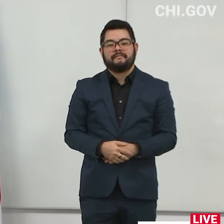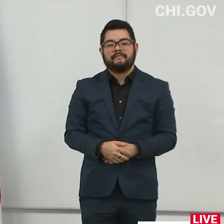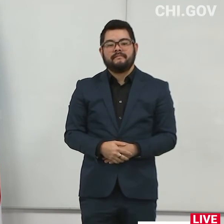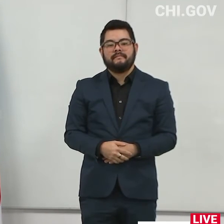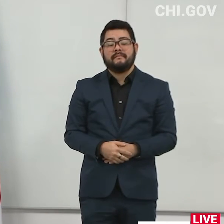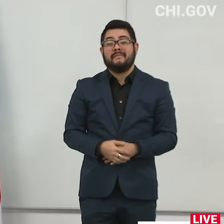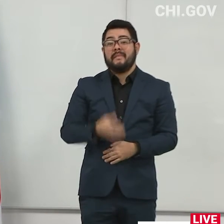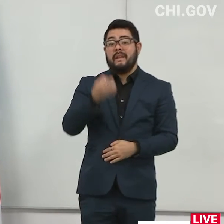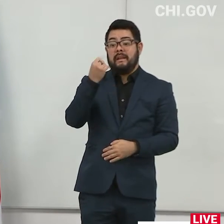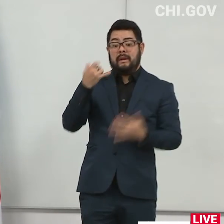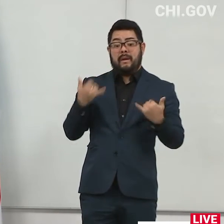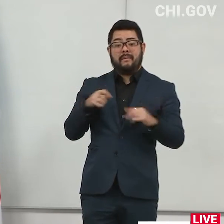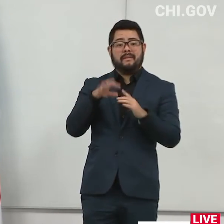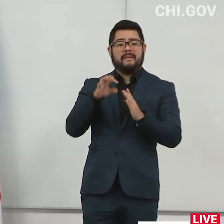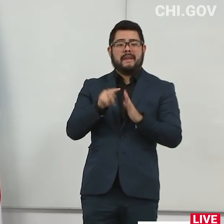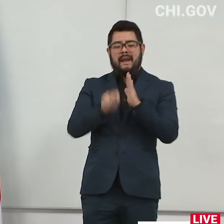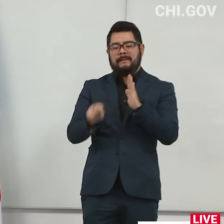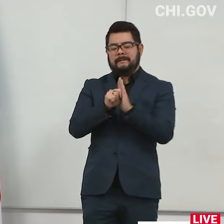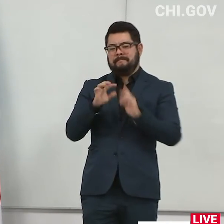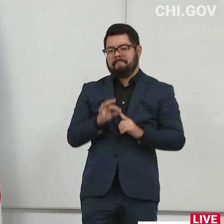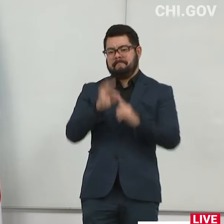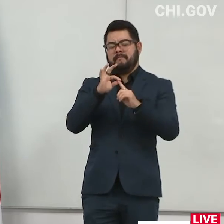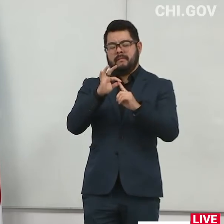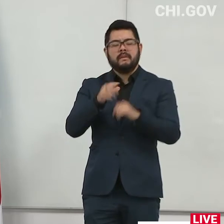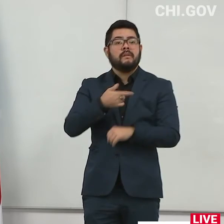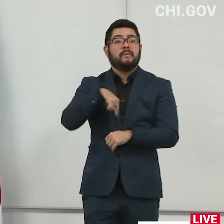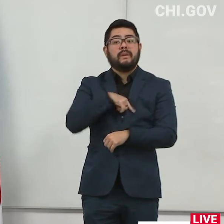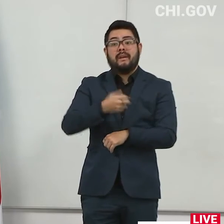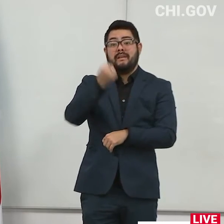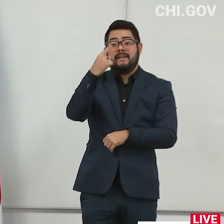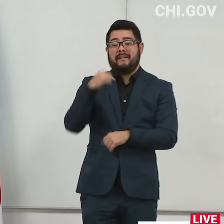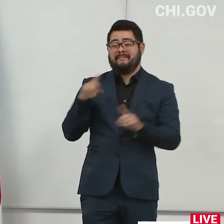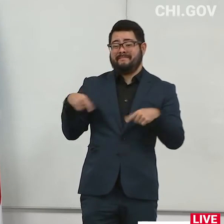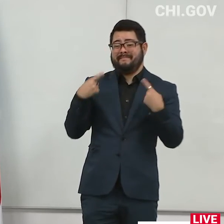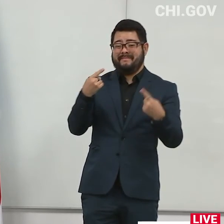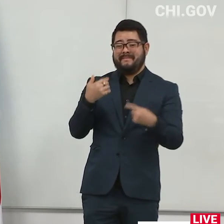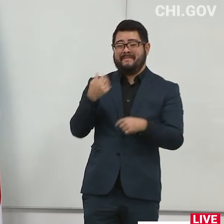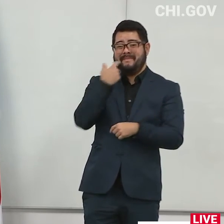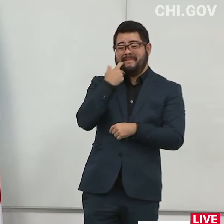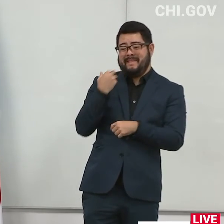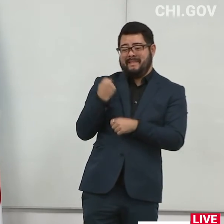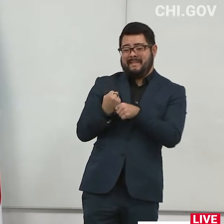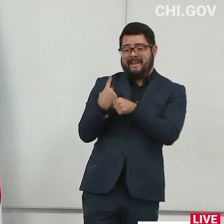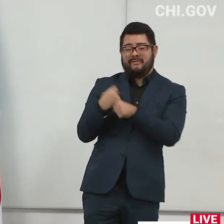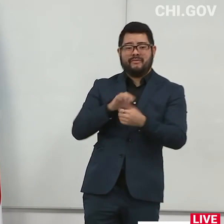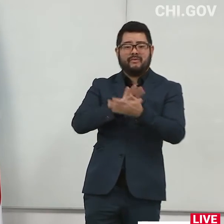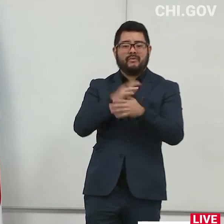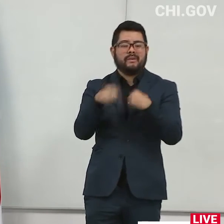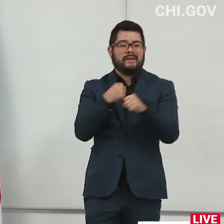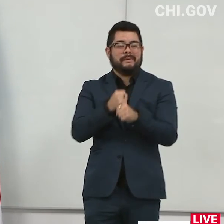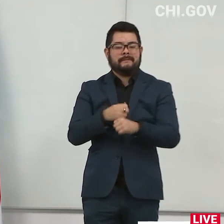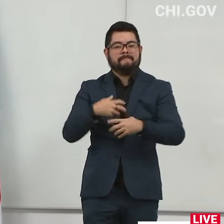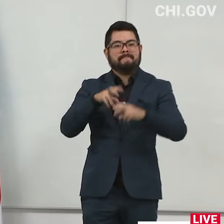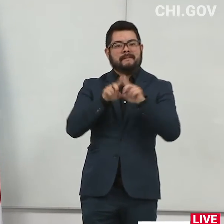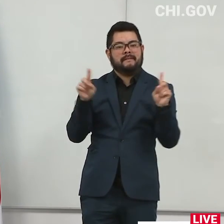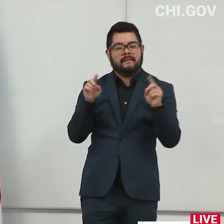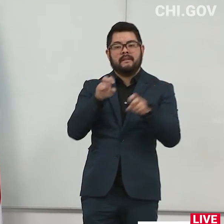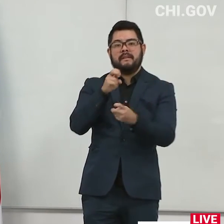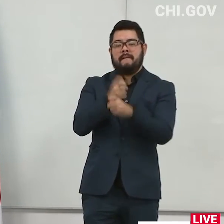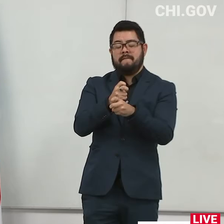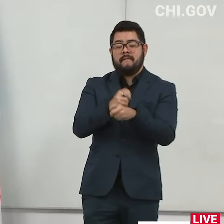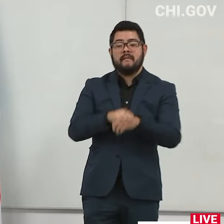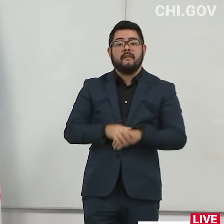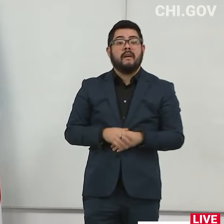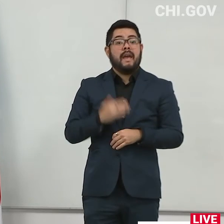moment for all of us. We all know how challenging this past school year was. Our school communities, but especially